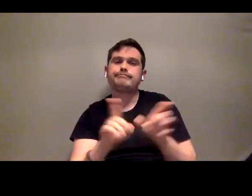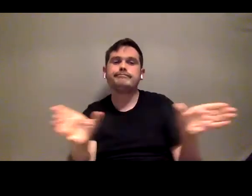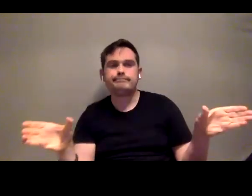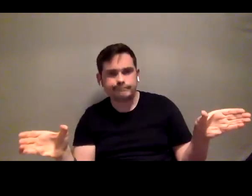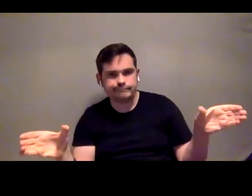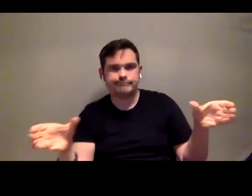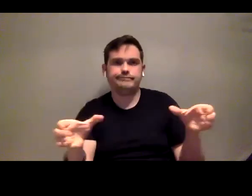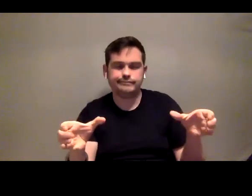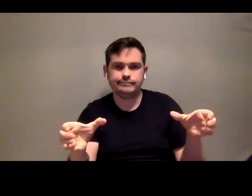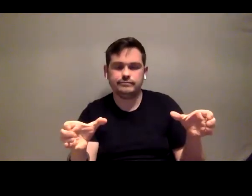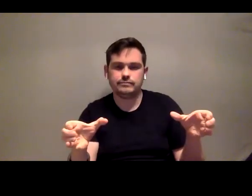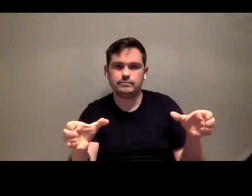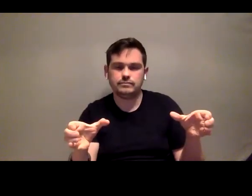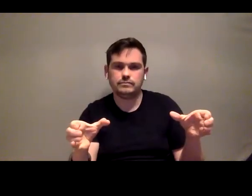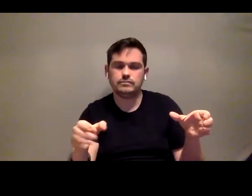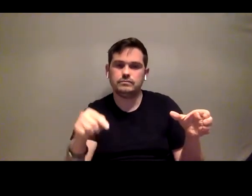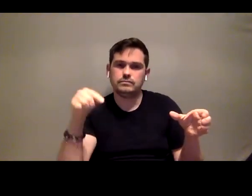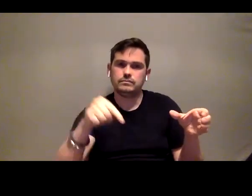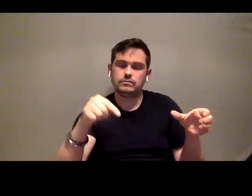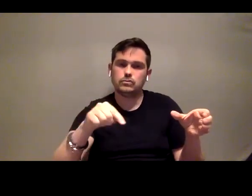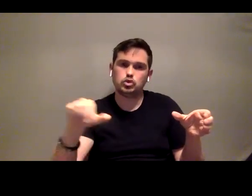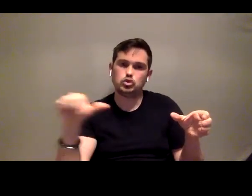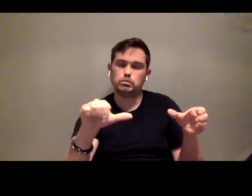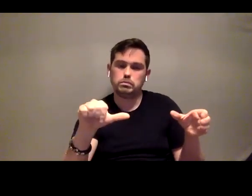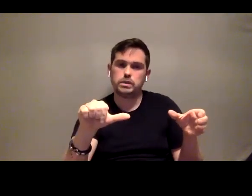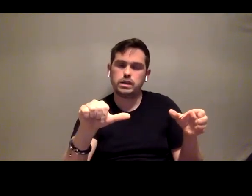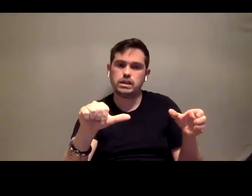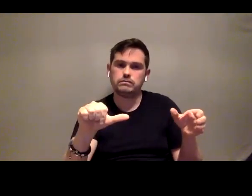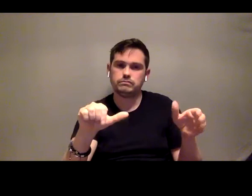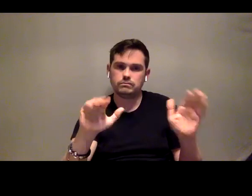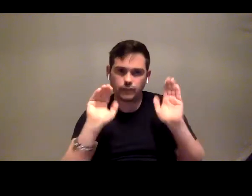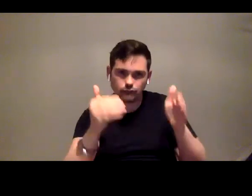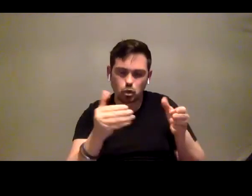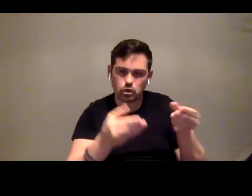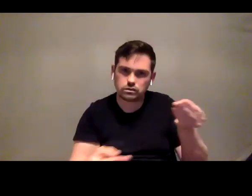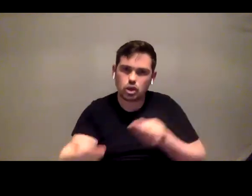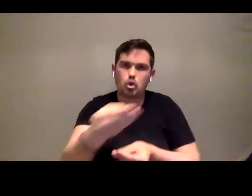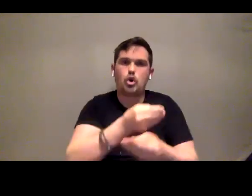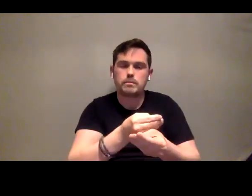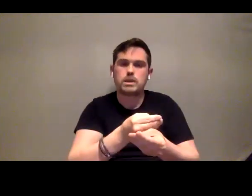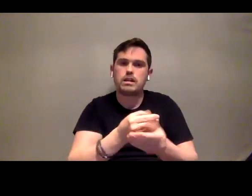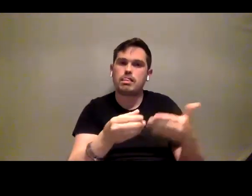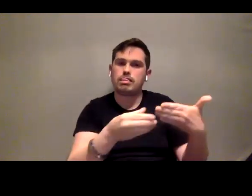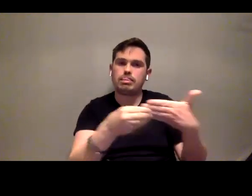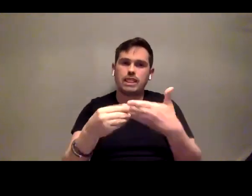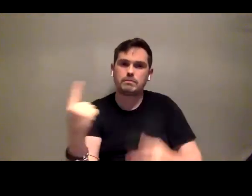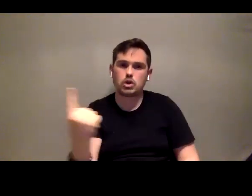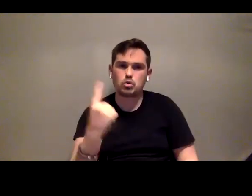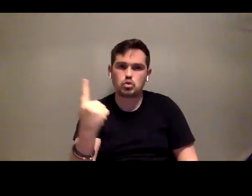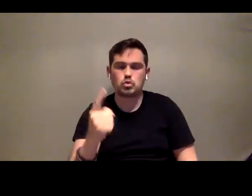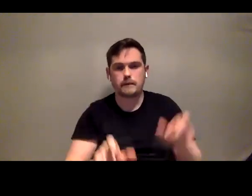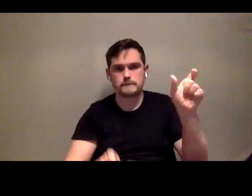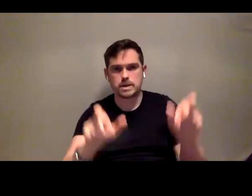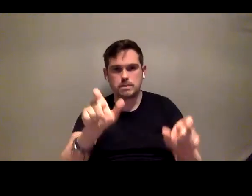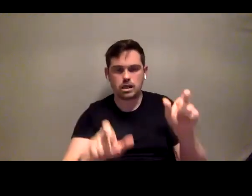an economy that's led and shaped by people protecting the climate over corporate profit. And I will stop there.